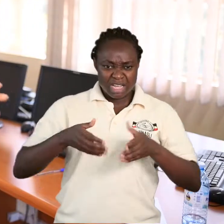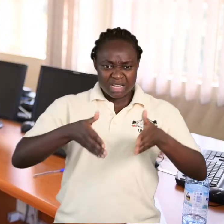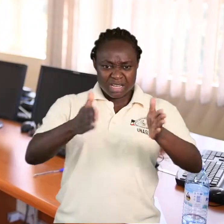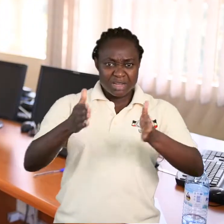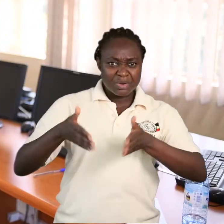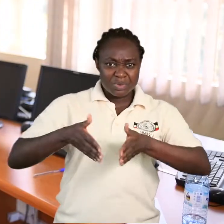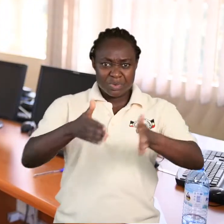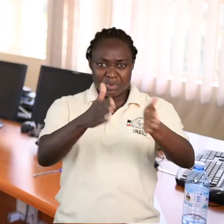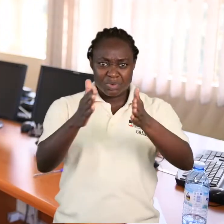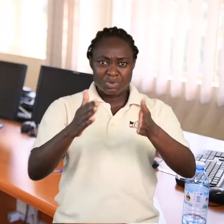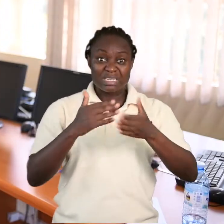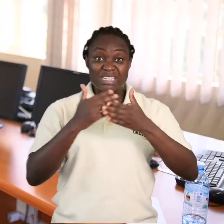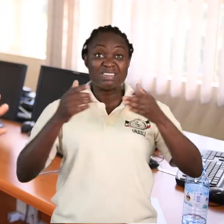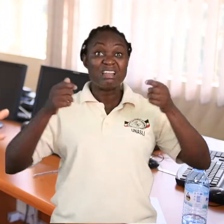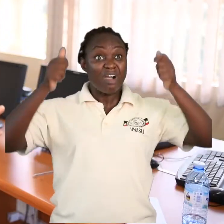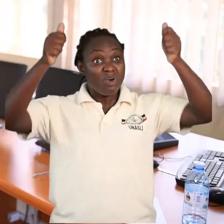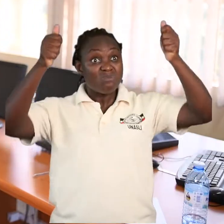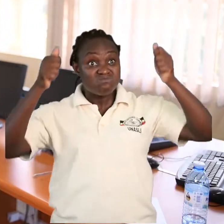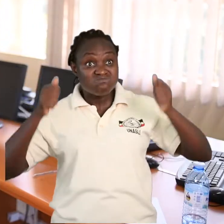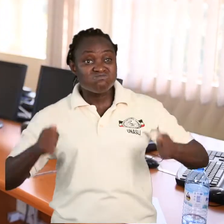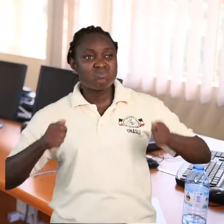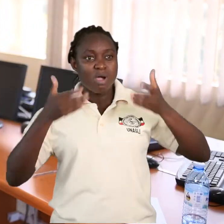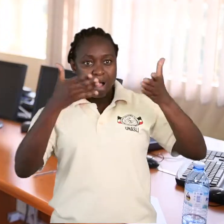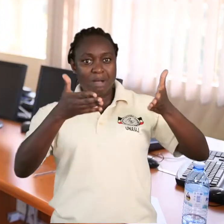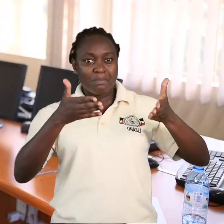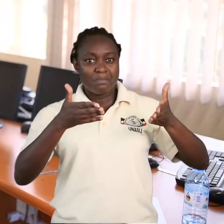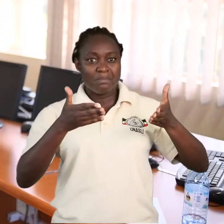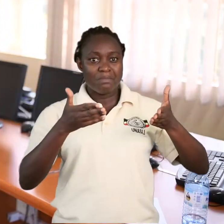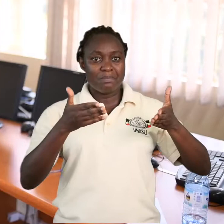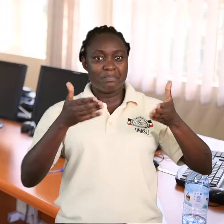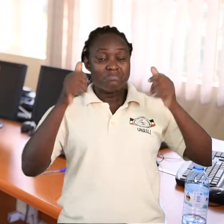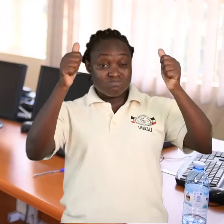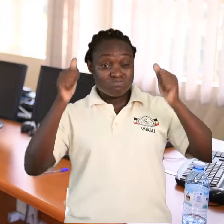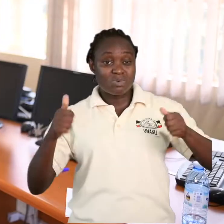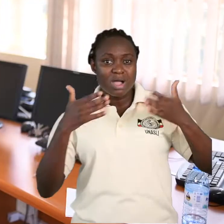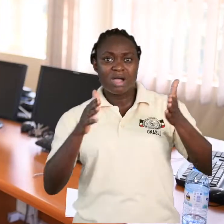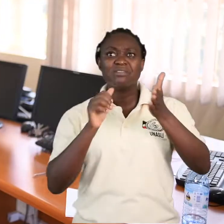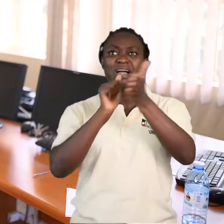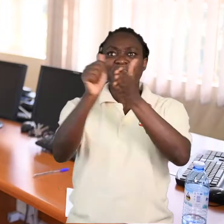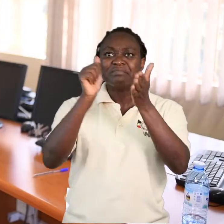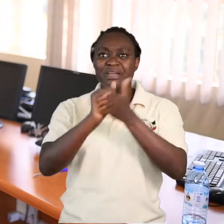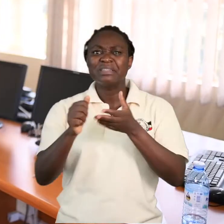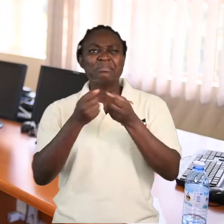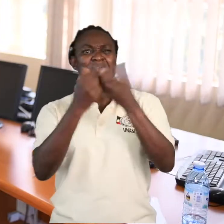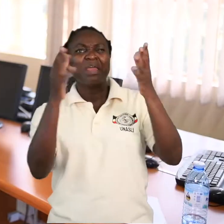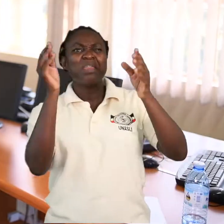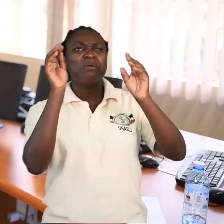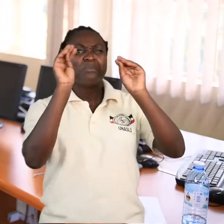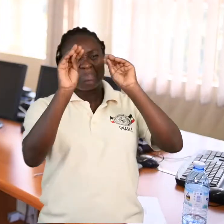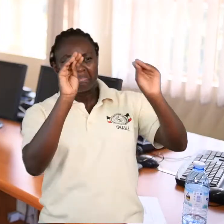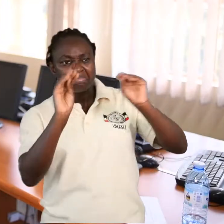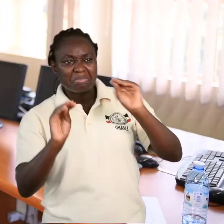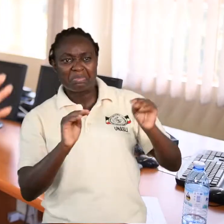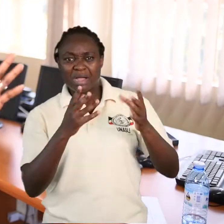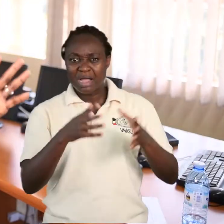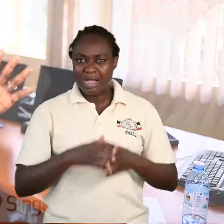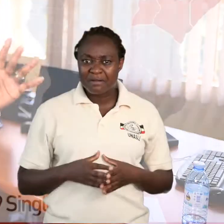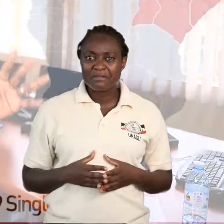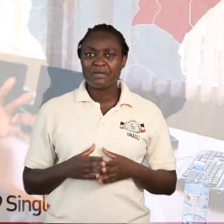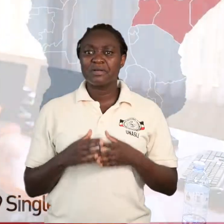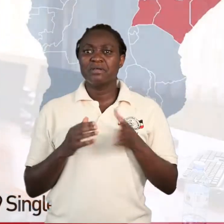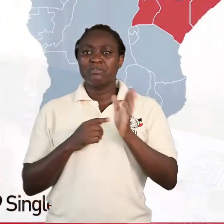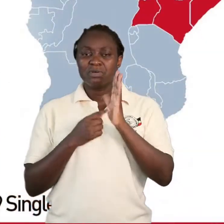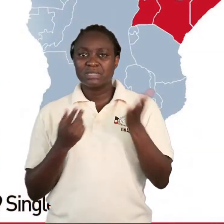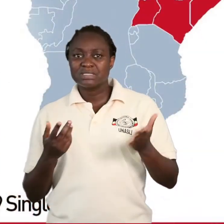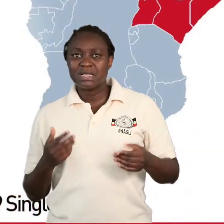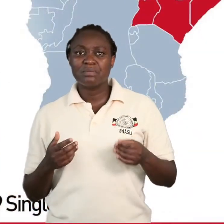big signposts. This time they are digital signposts, and they are advertising a number of things. The new arrival